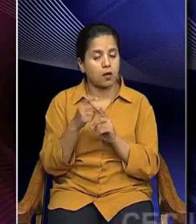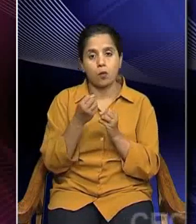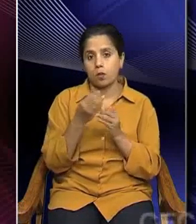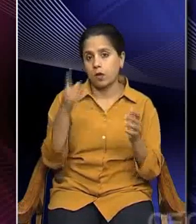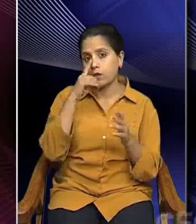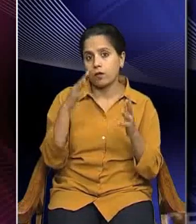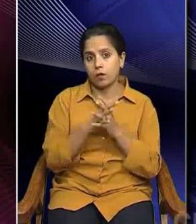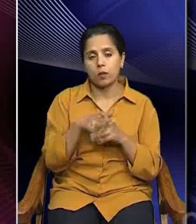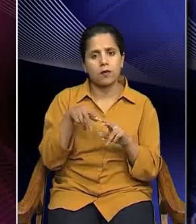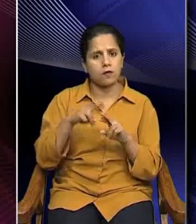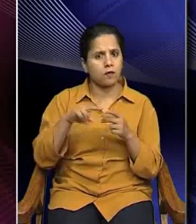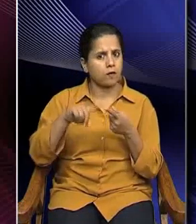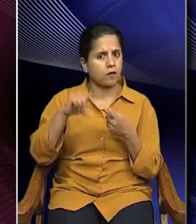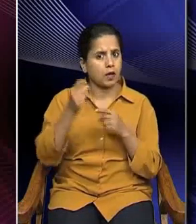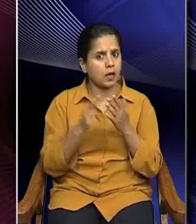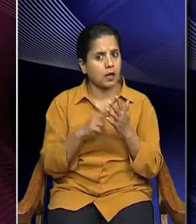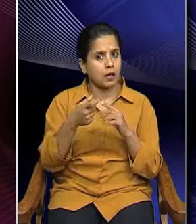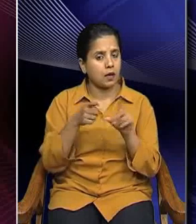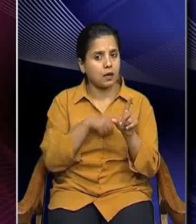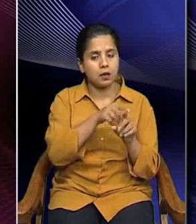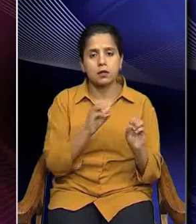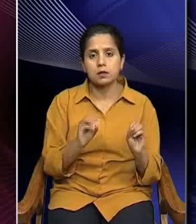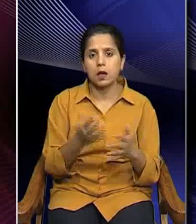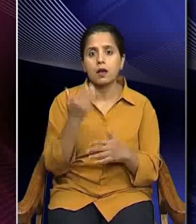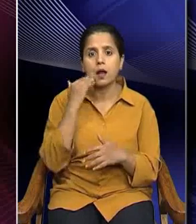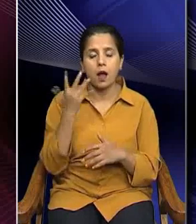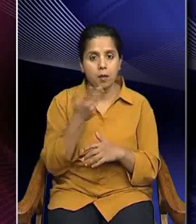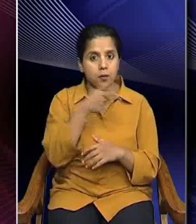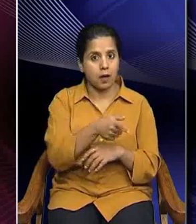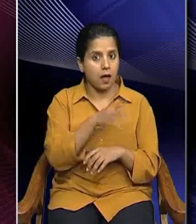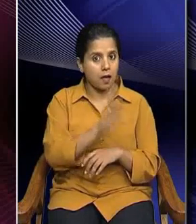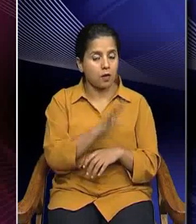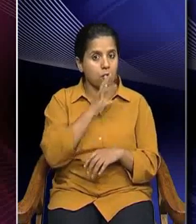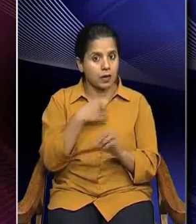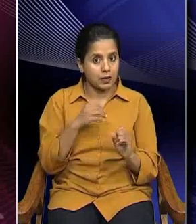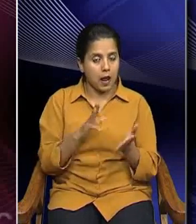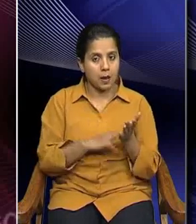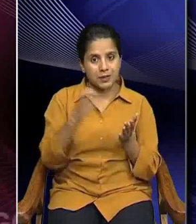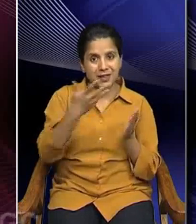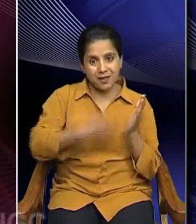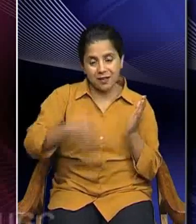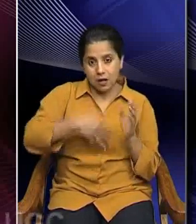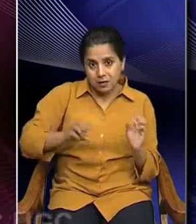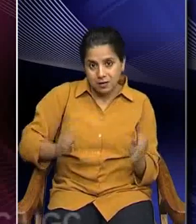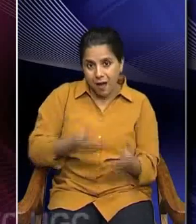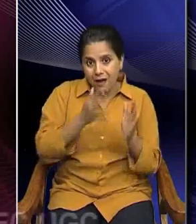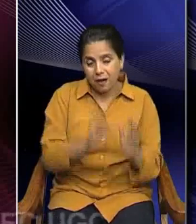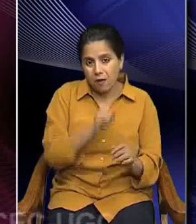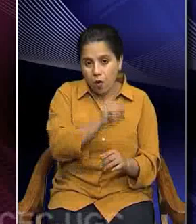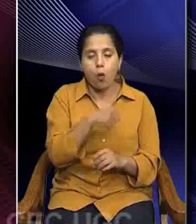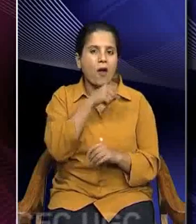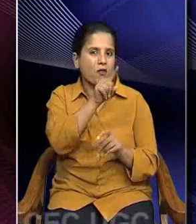women, fecundity starts from the age of menarche, which is the onset of menstruation, usually in the